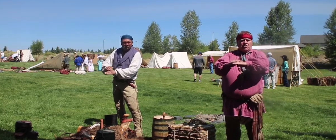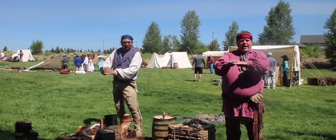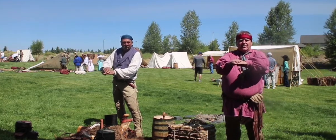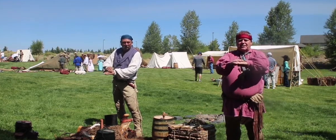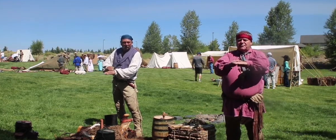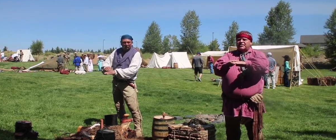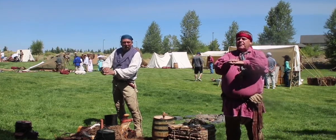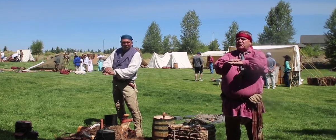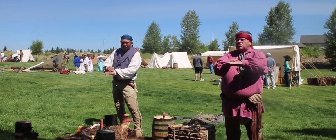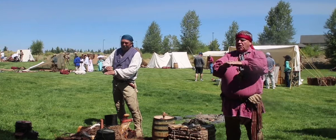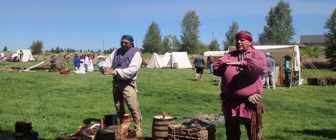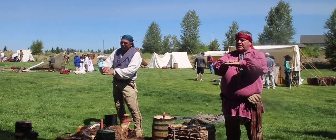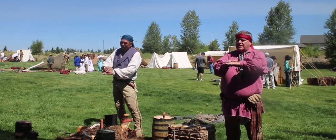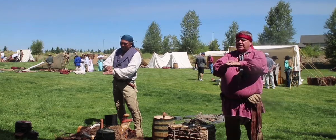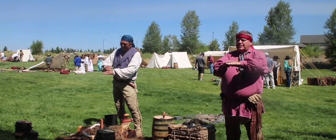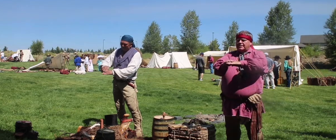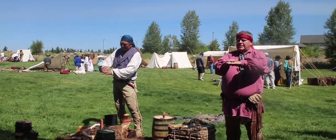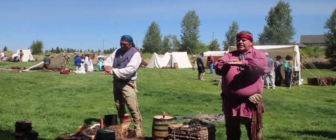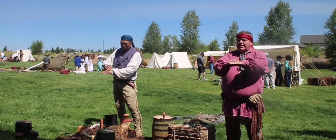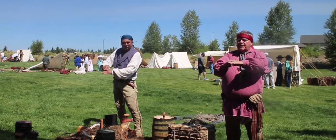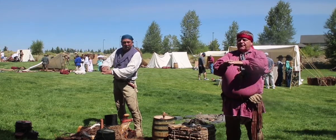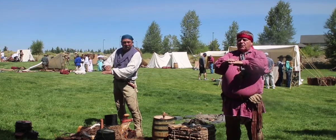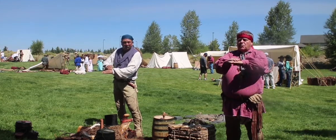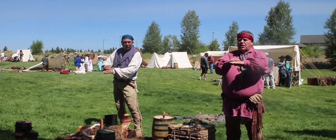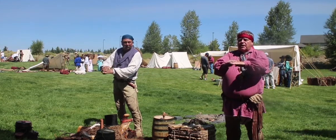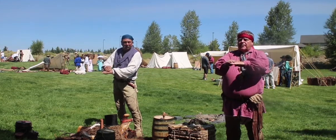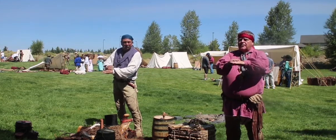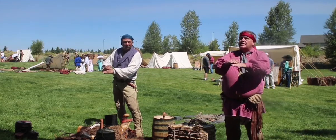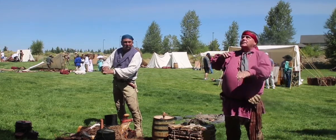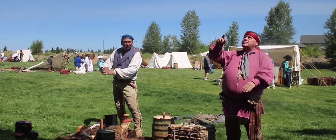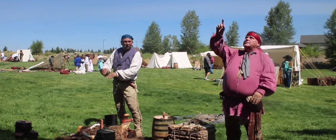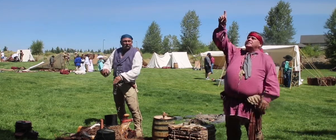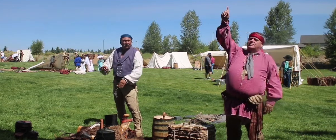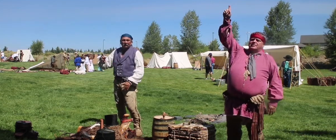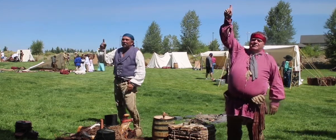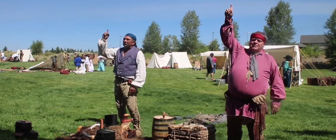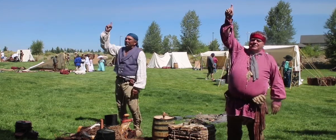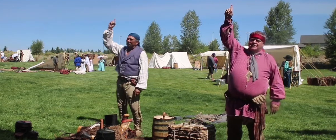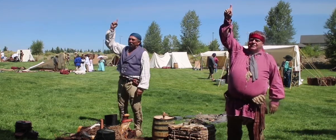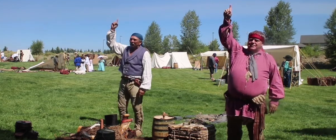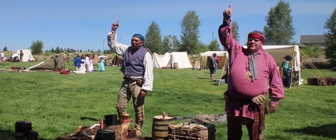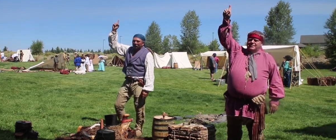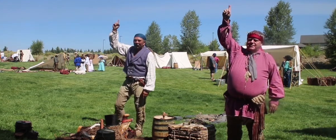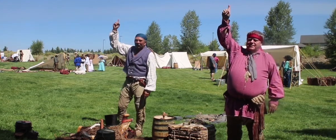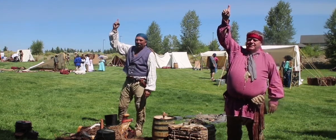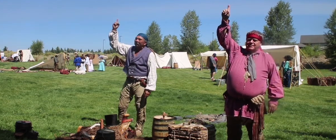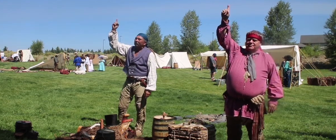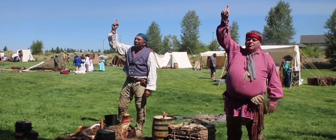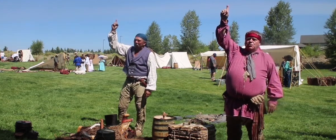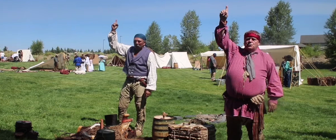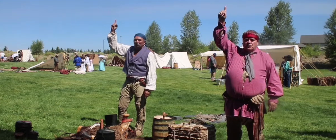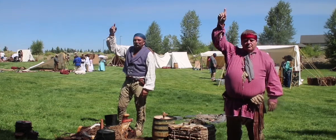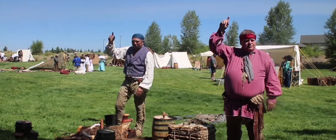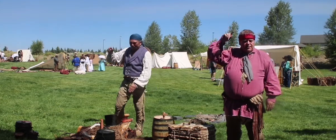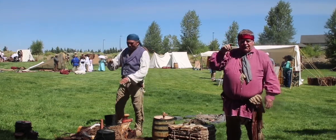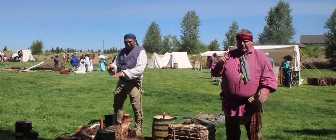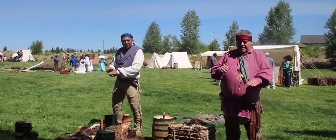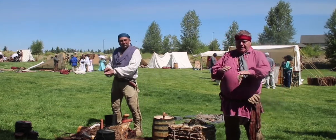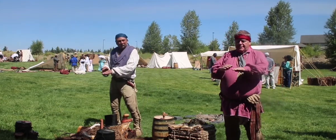hand. That means color. And then if I go color. What color is that? Blue. Perfect. Then I